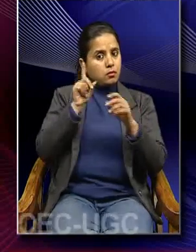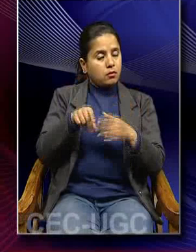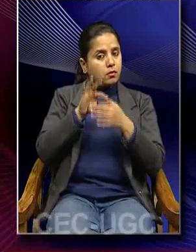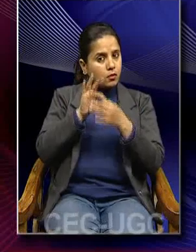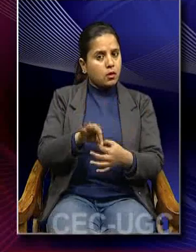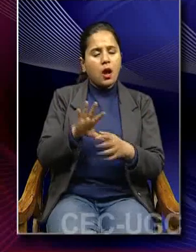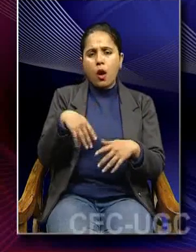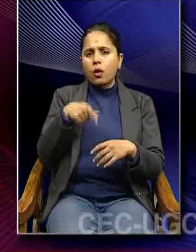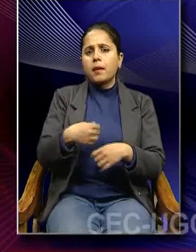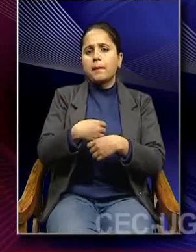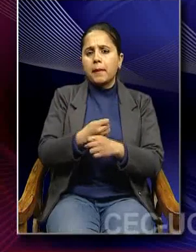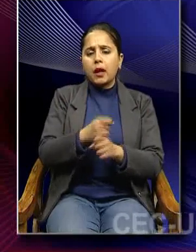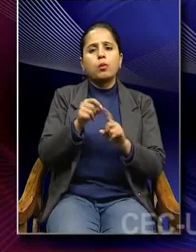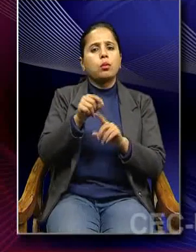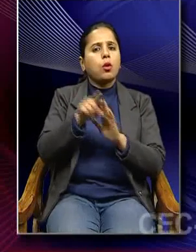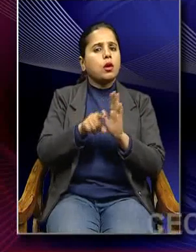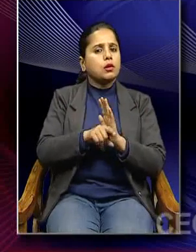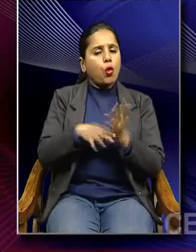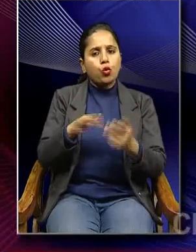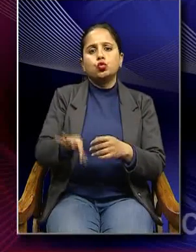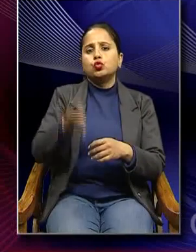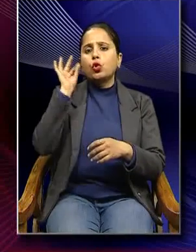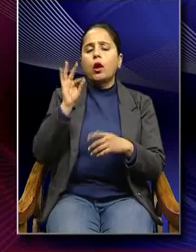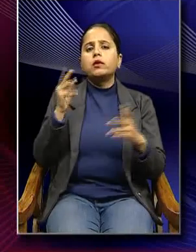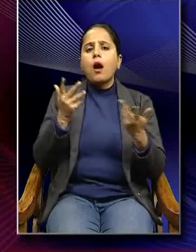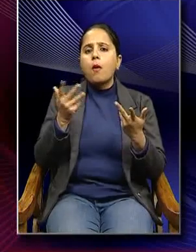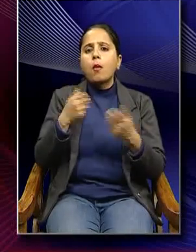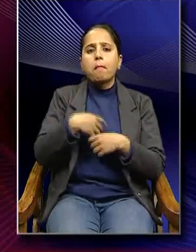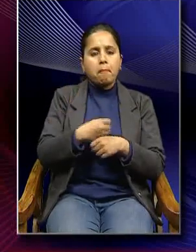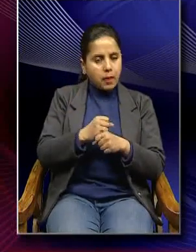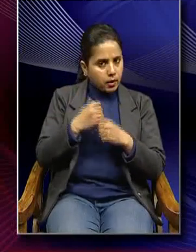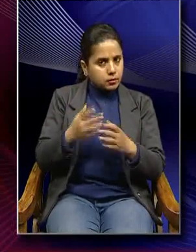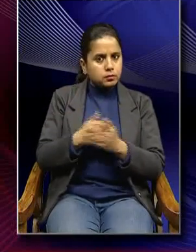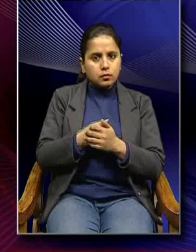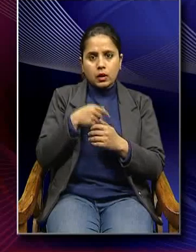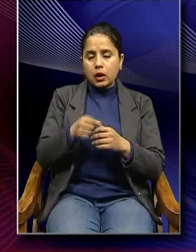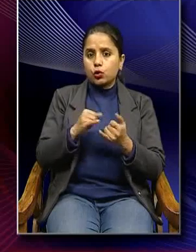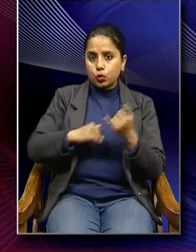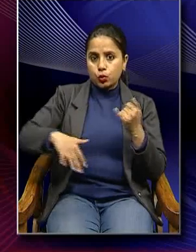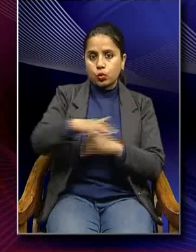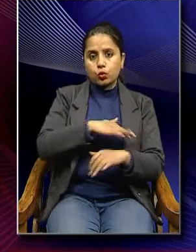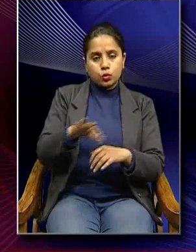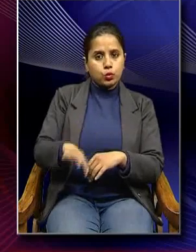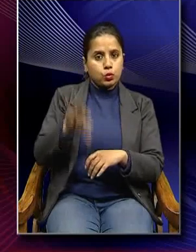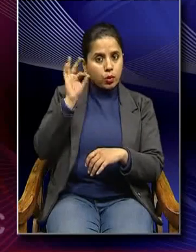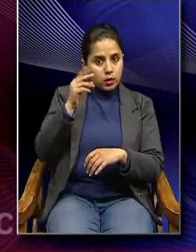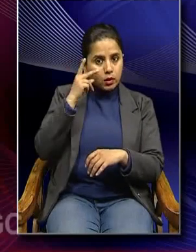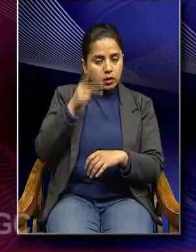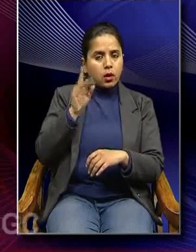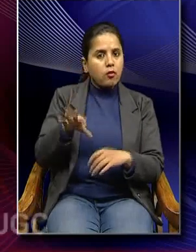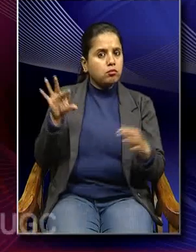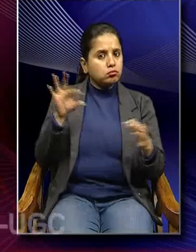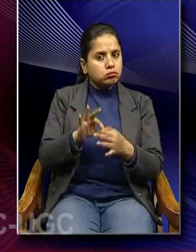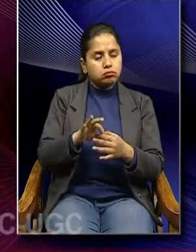to generate the policy or choices, social choices. Social choices, they are actually linked to